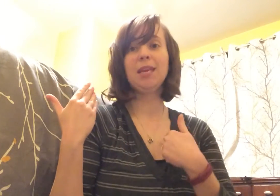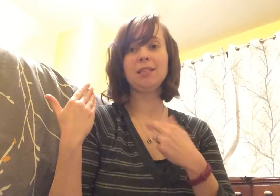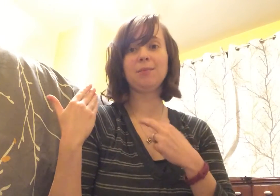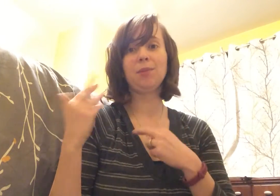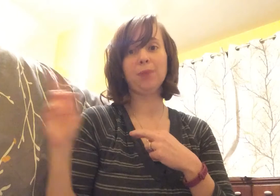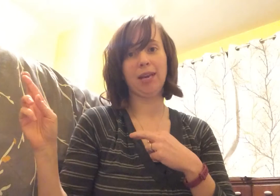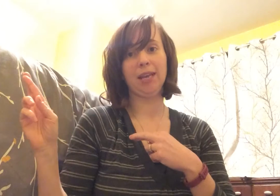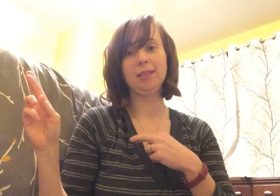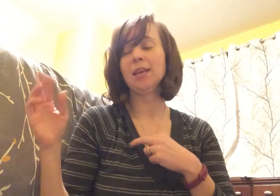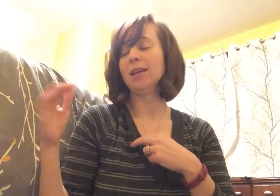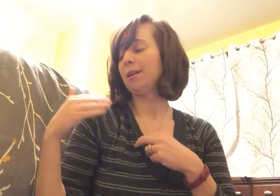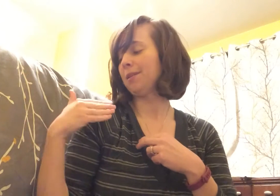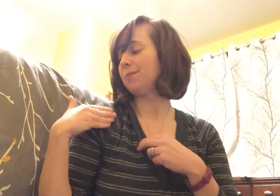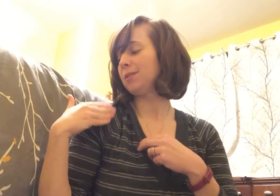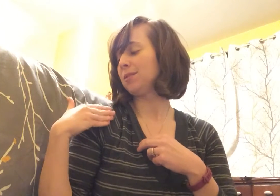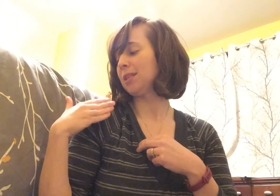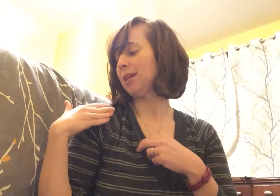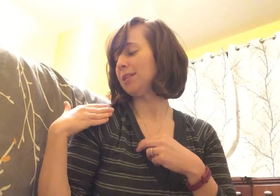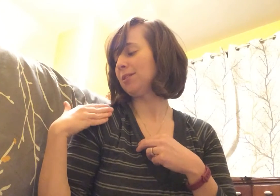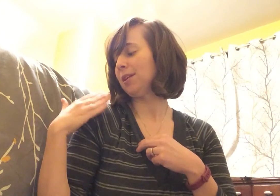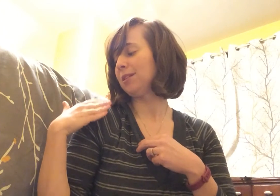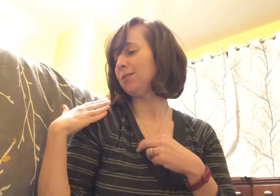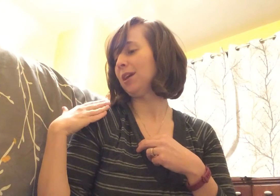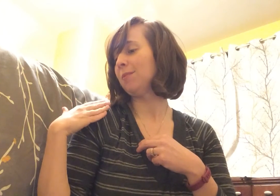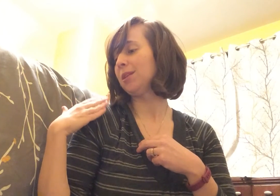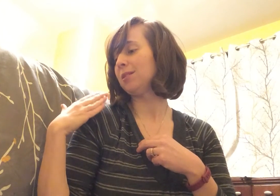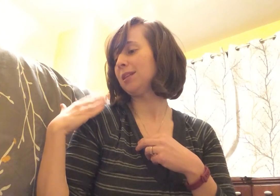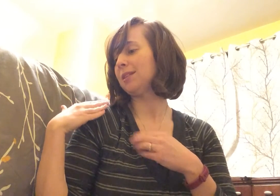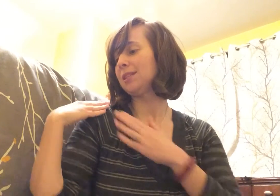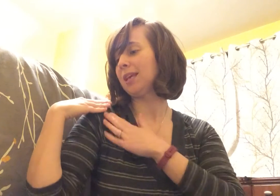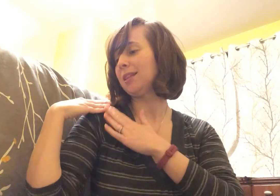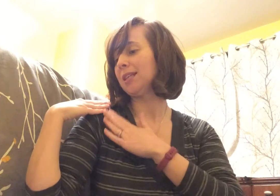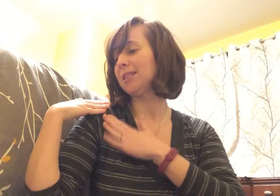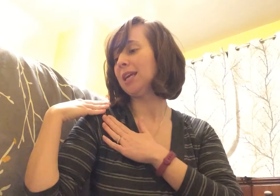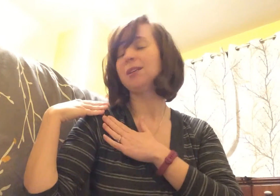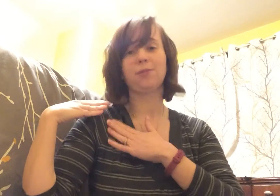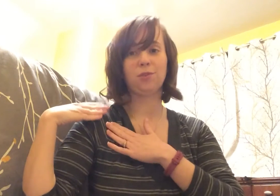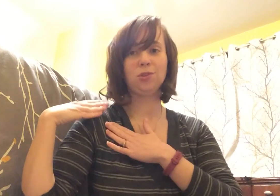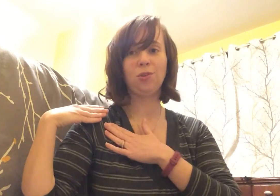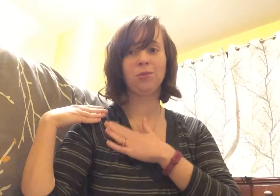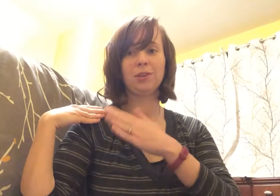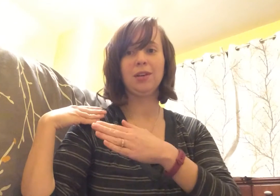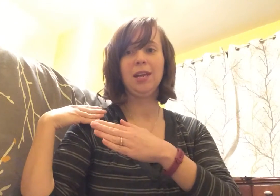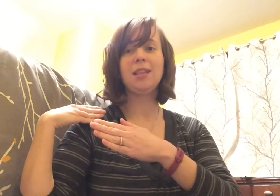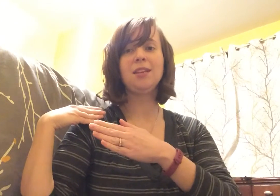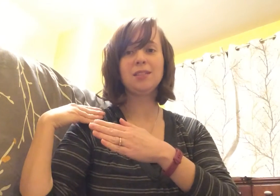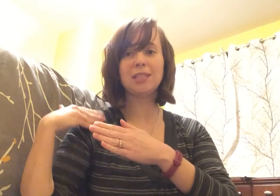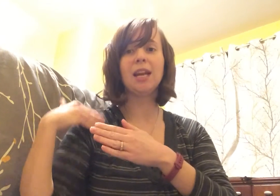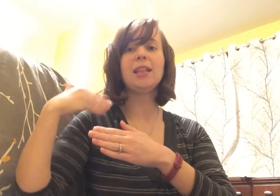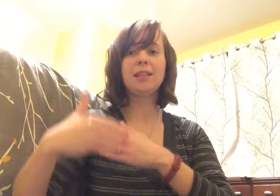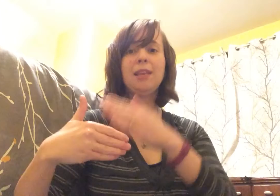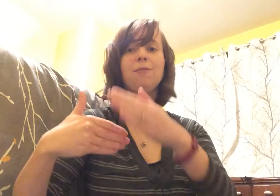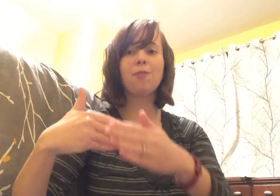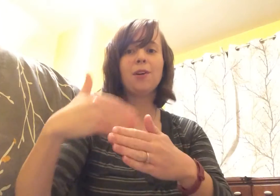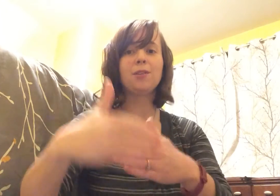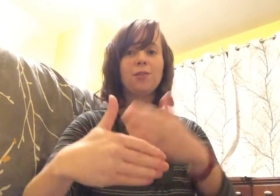it's my right hand. So it's kind of started at their dominant at that side for the shoulder, and then you just kind of like leapfrog it over.